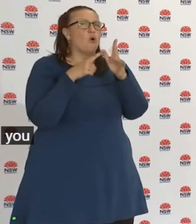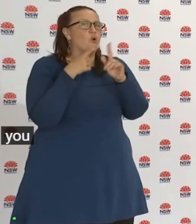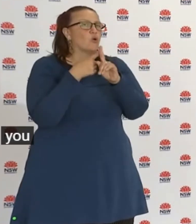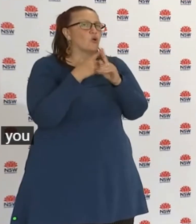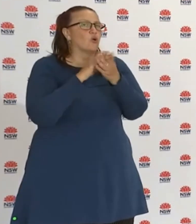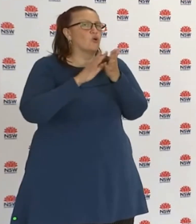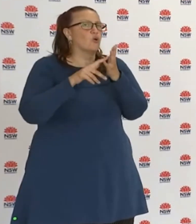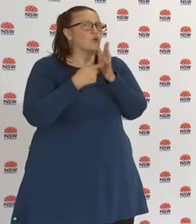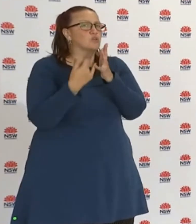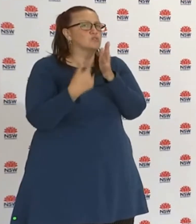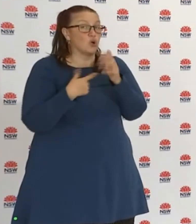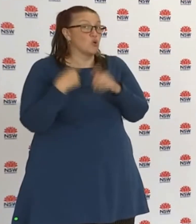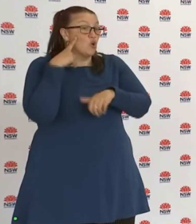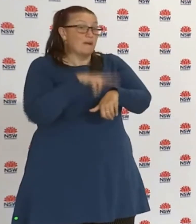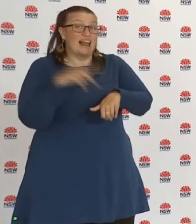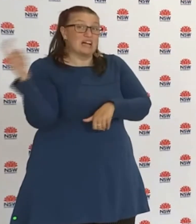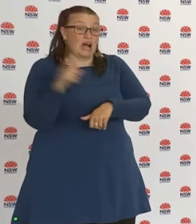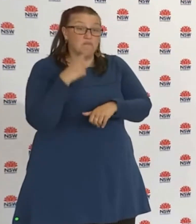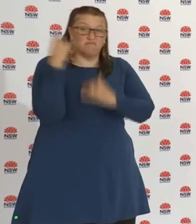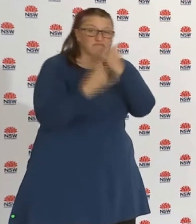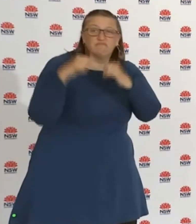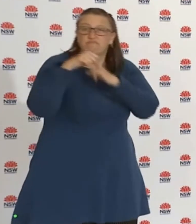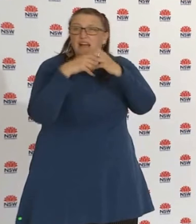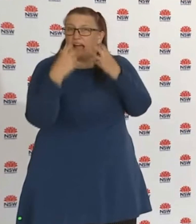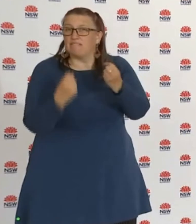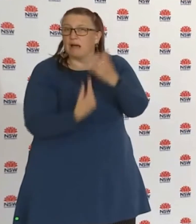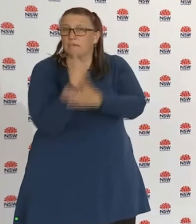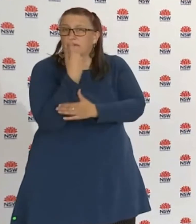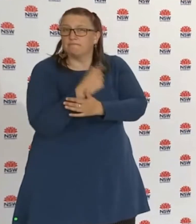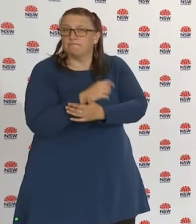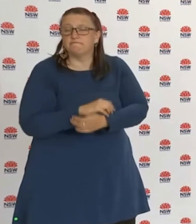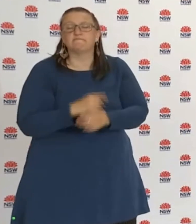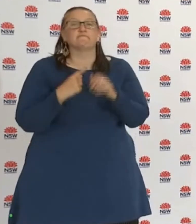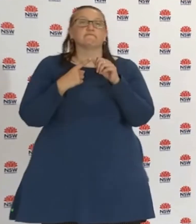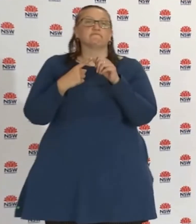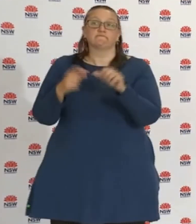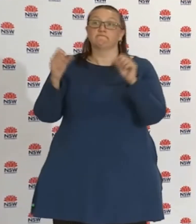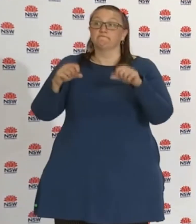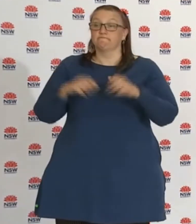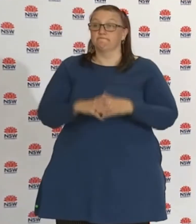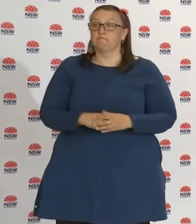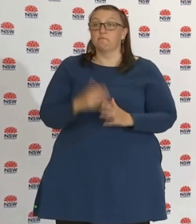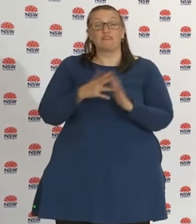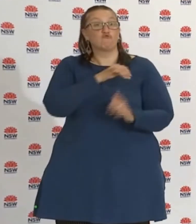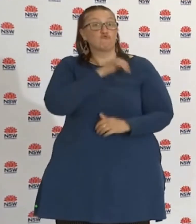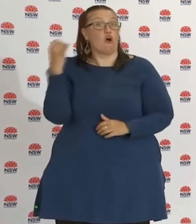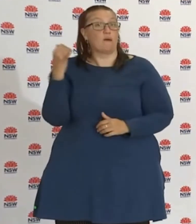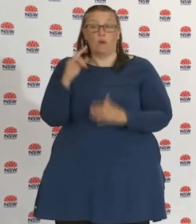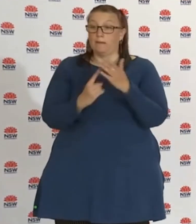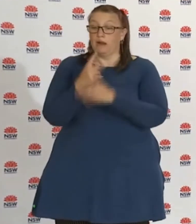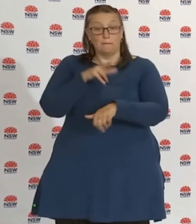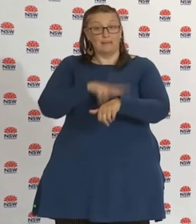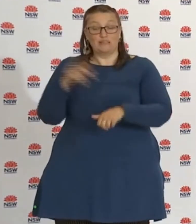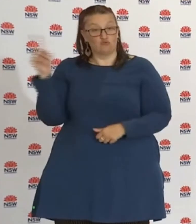altercation? Yes, that's right. Again, criminal behaviour where police officers were assaulted and in trying to enforce the public health orders, and that's